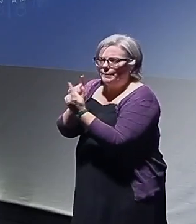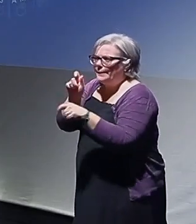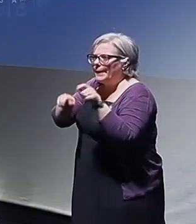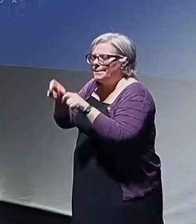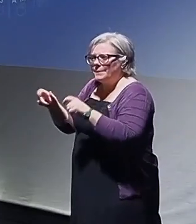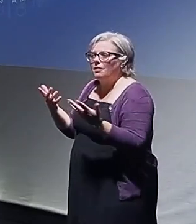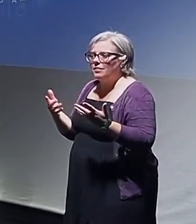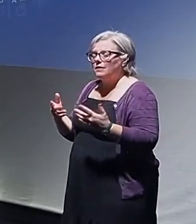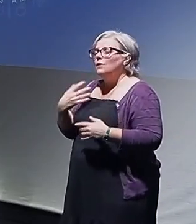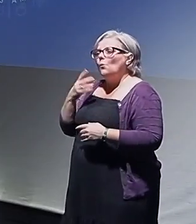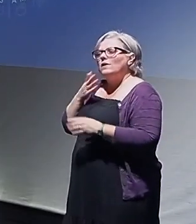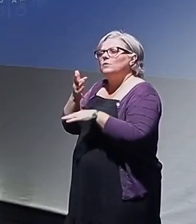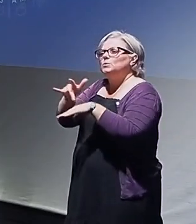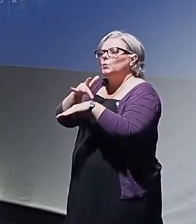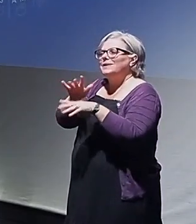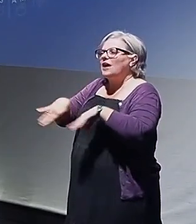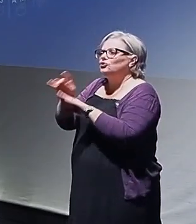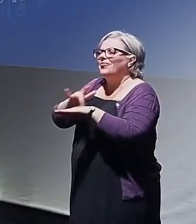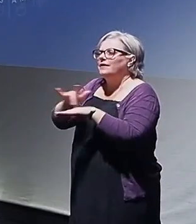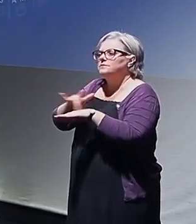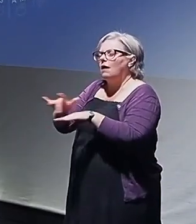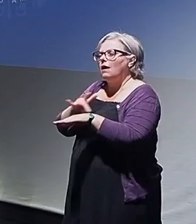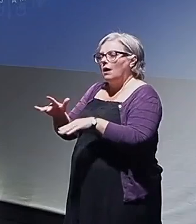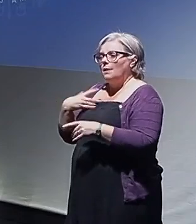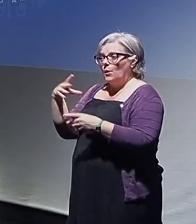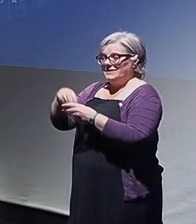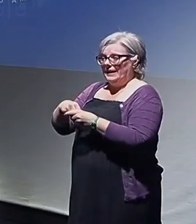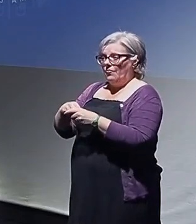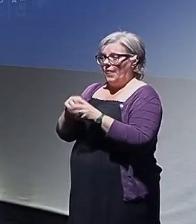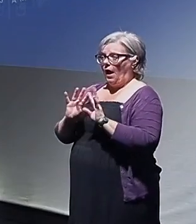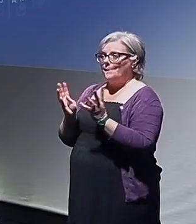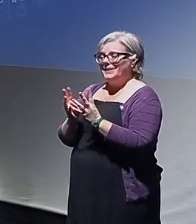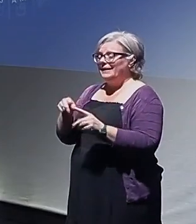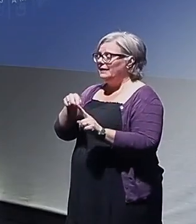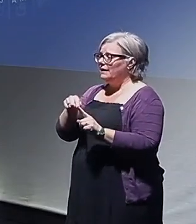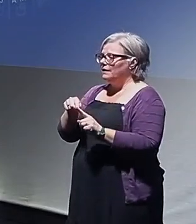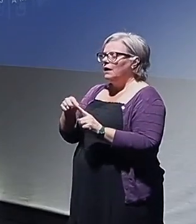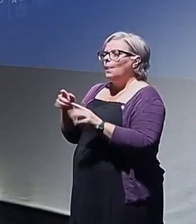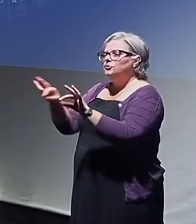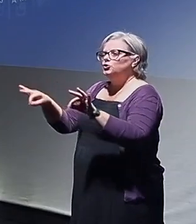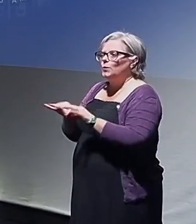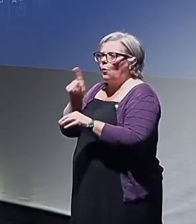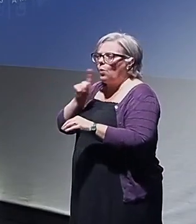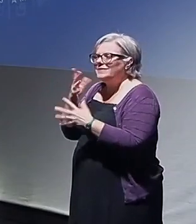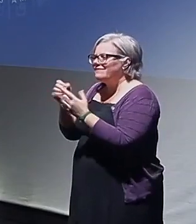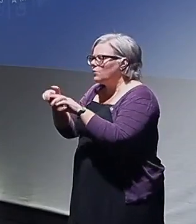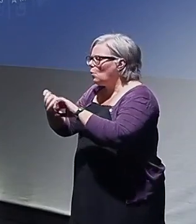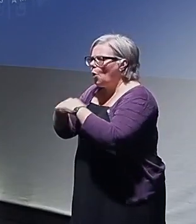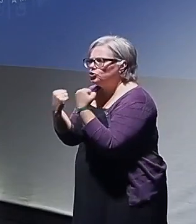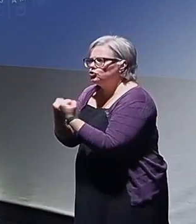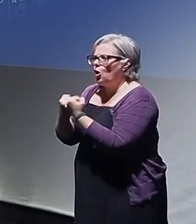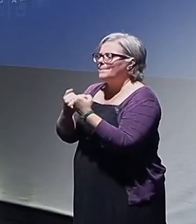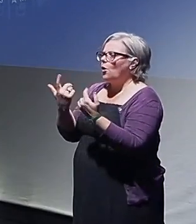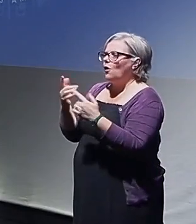And when I was at the National, I would be part of the National Theatre Company, and the National Theatre Studio would always have workshops or